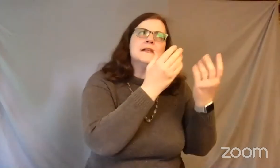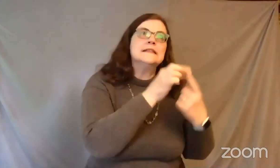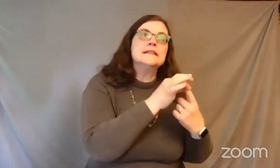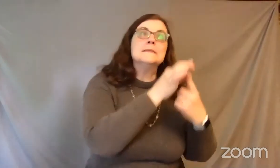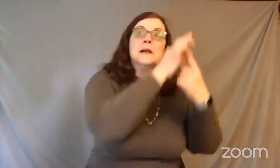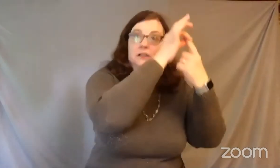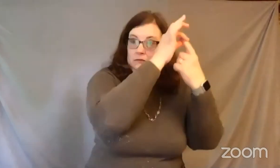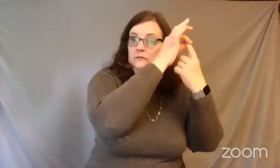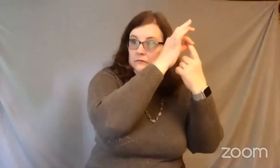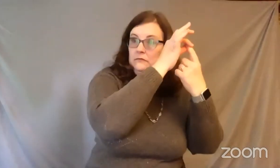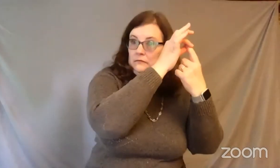language.